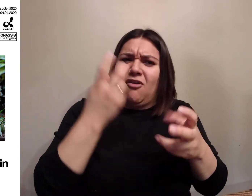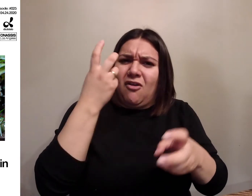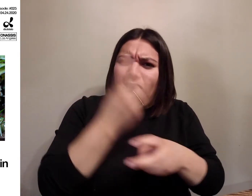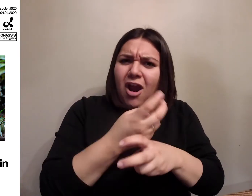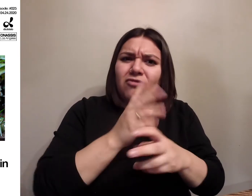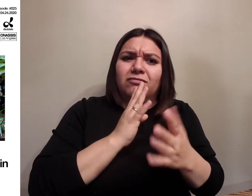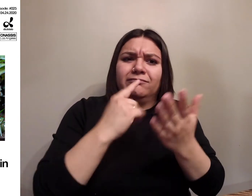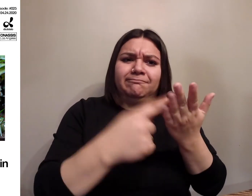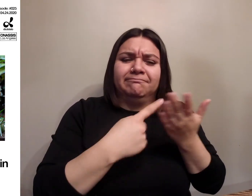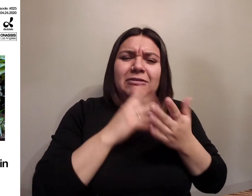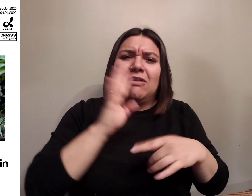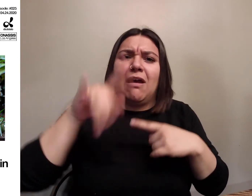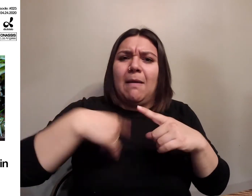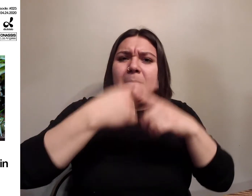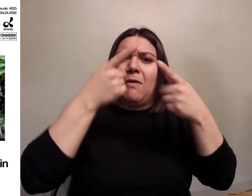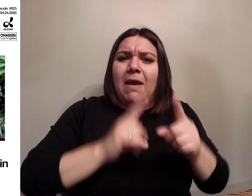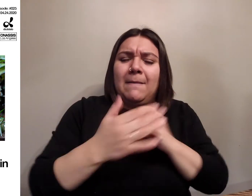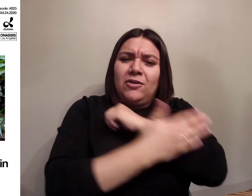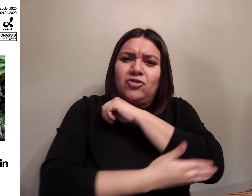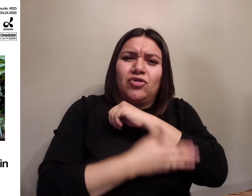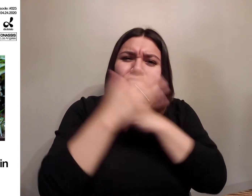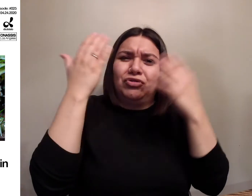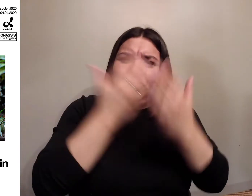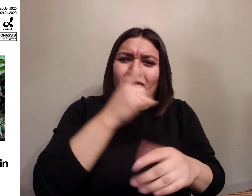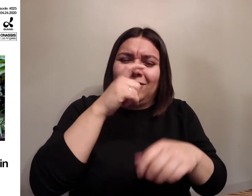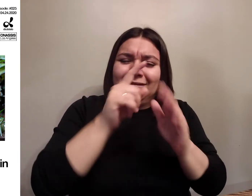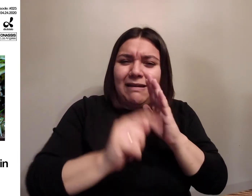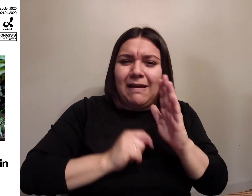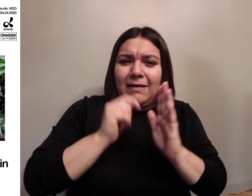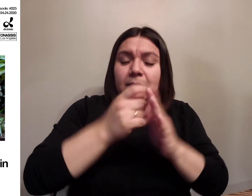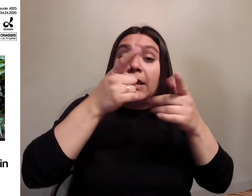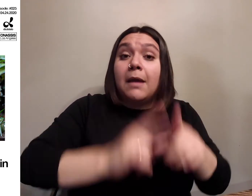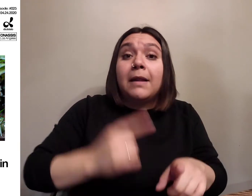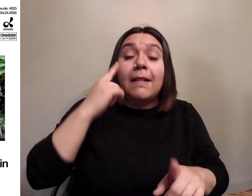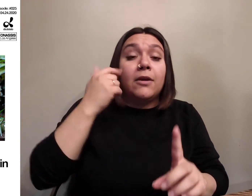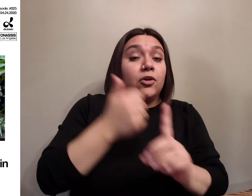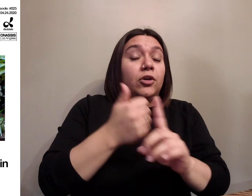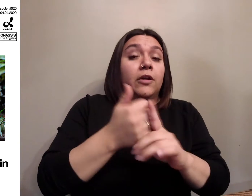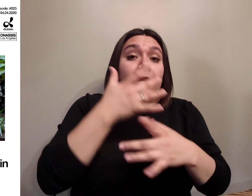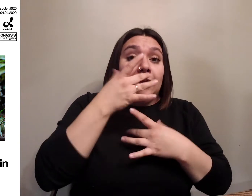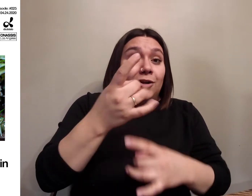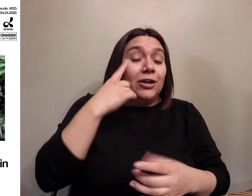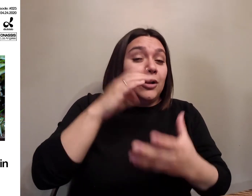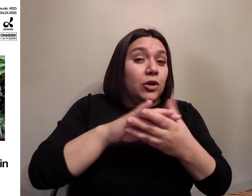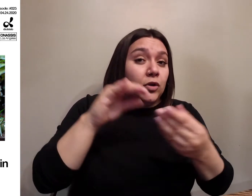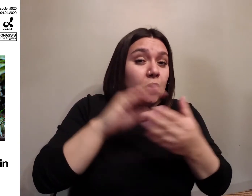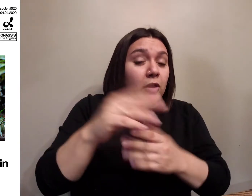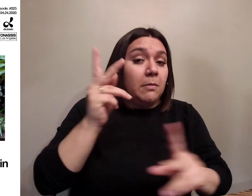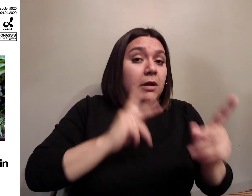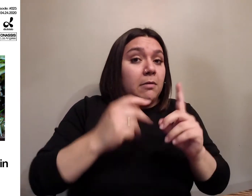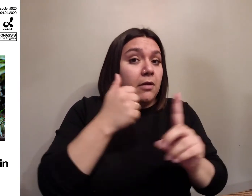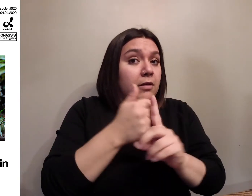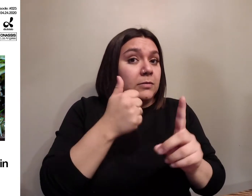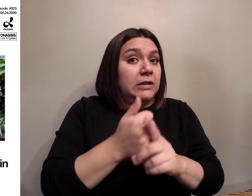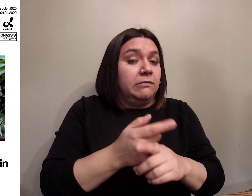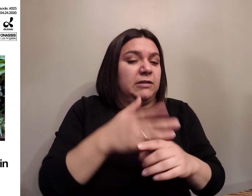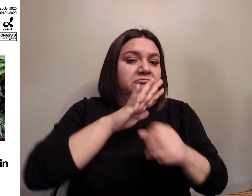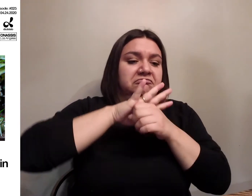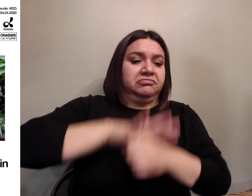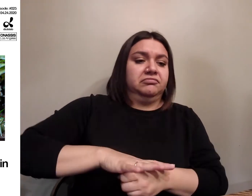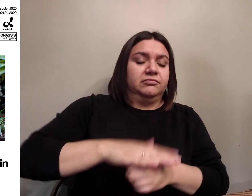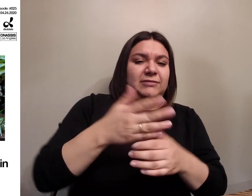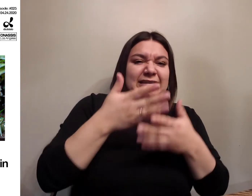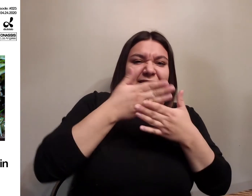darkest chapters. And it becomes very difficult to talk about those chapters. So I think in that regard as well, when you